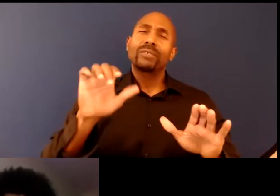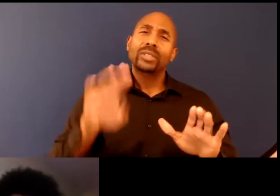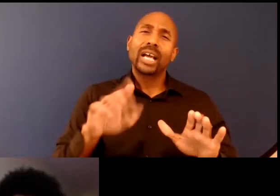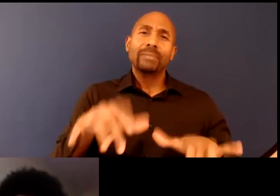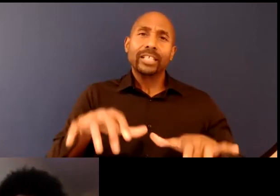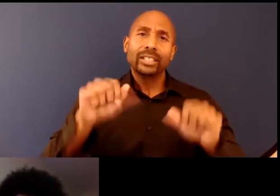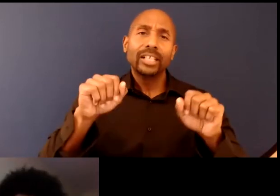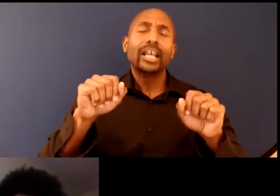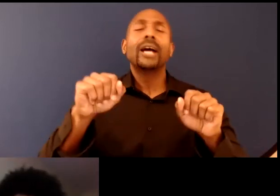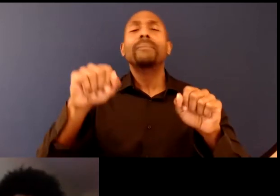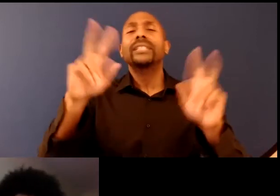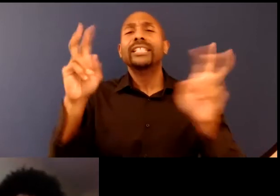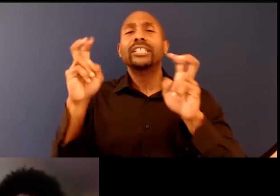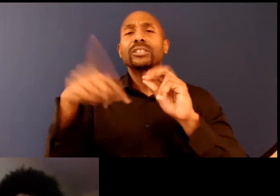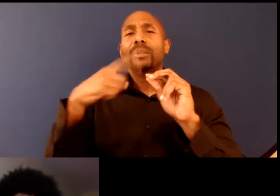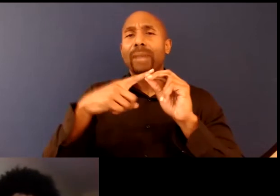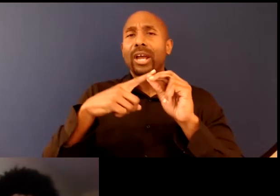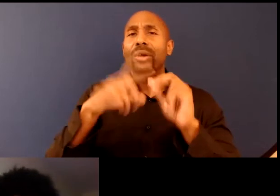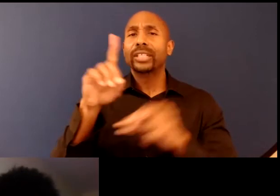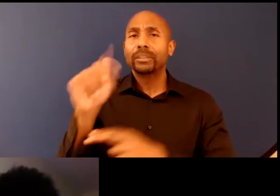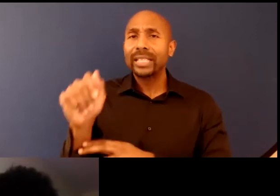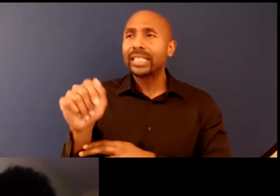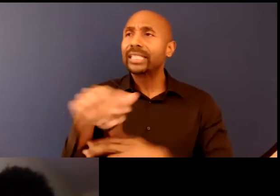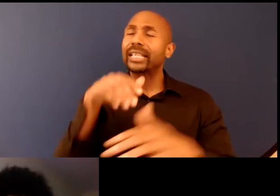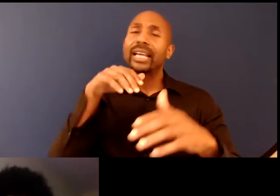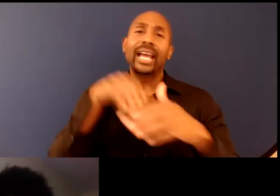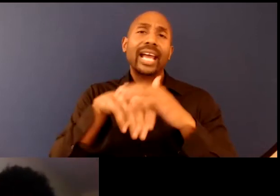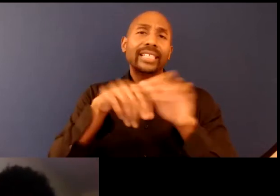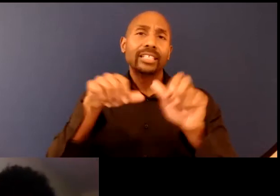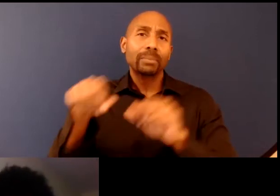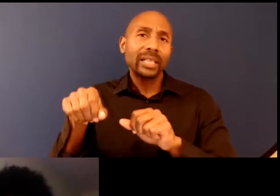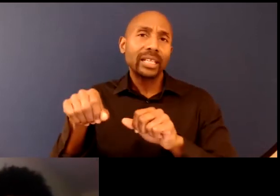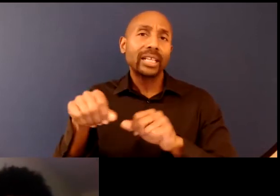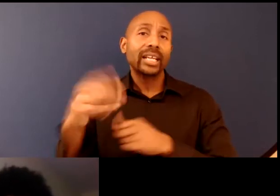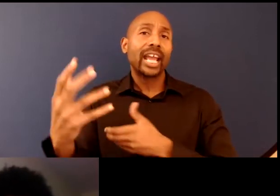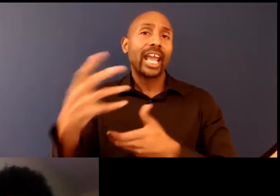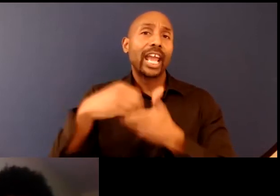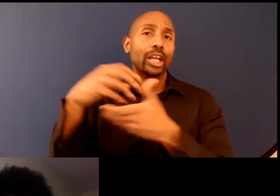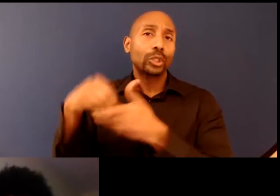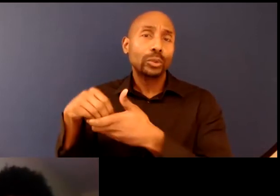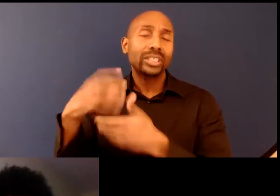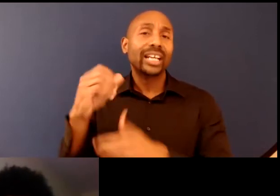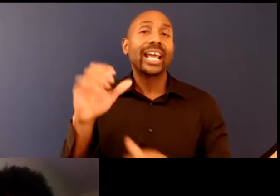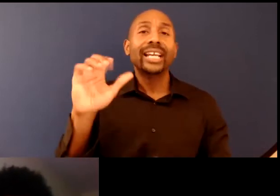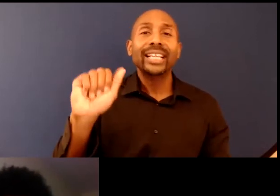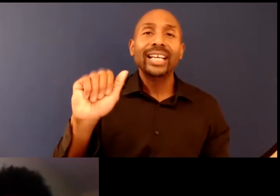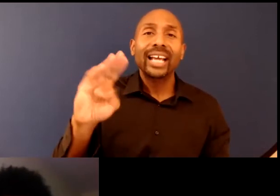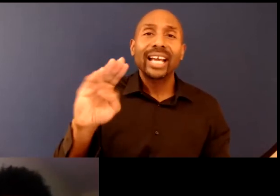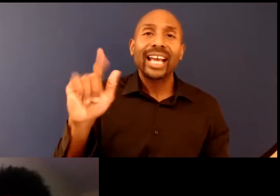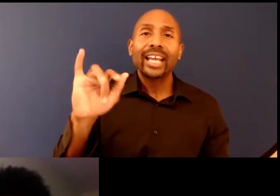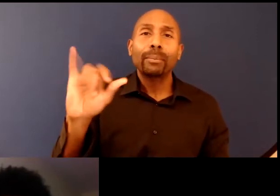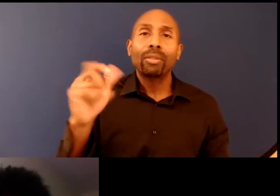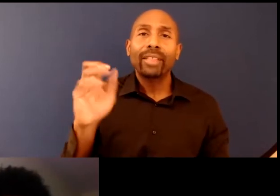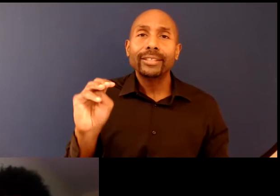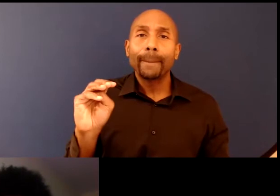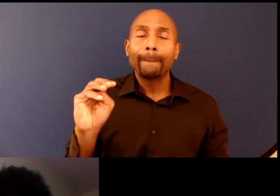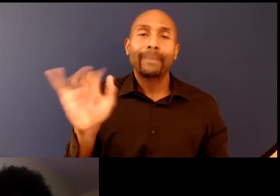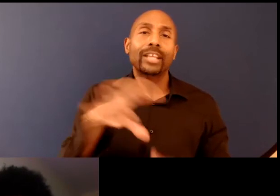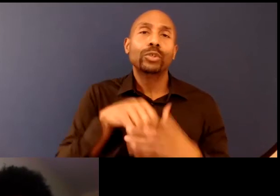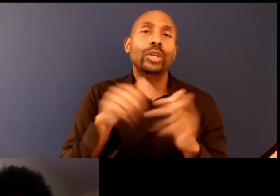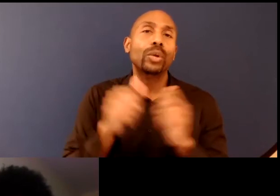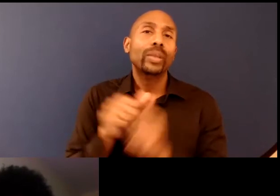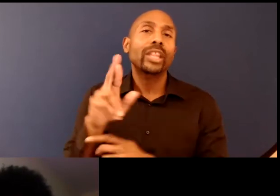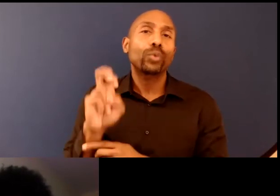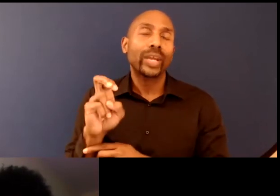disability, accessibility, inclusion, and ableism, and created the Redefinable project, which prompts this event